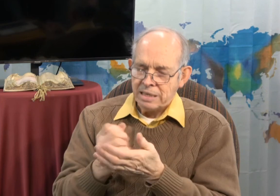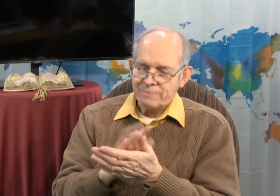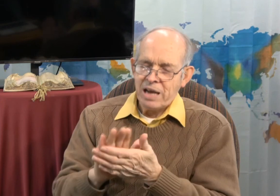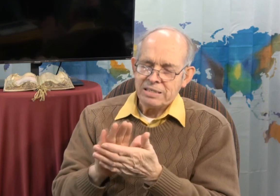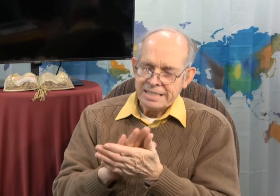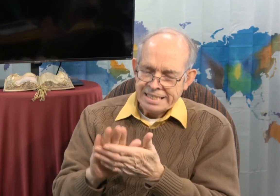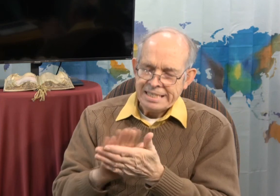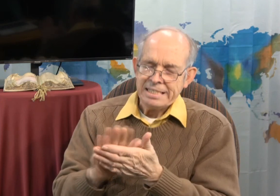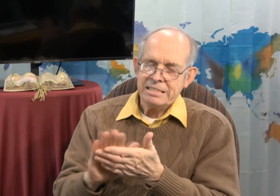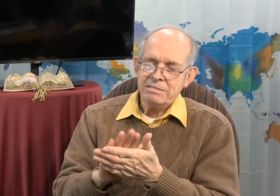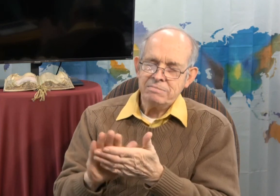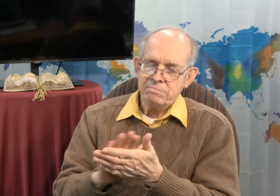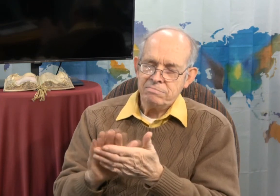justify clean,